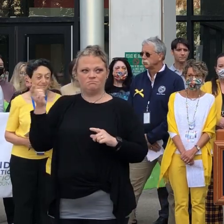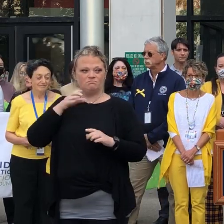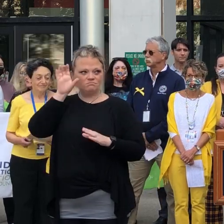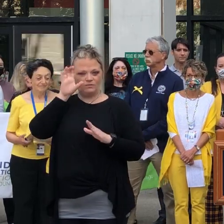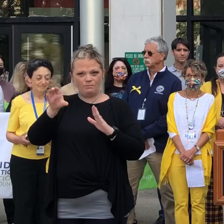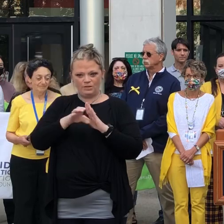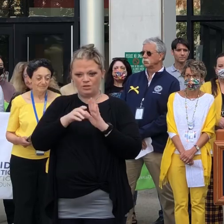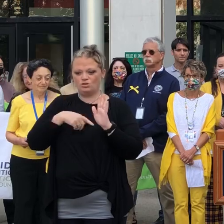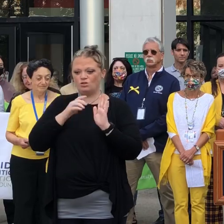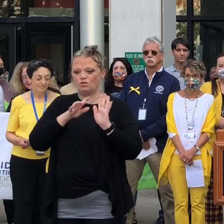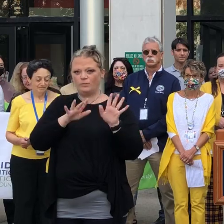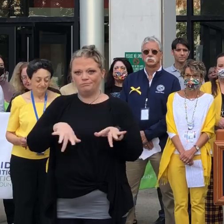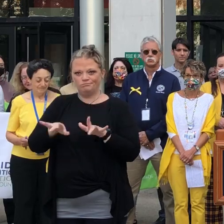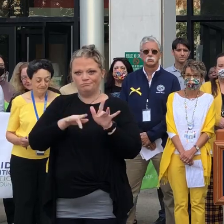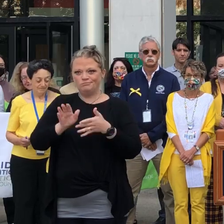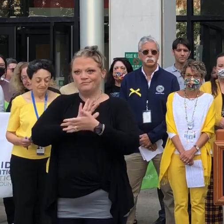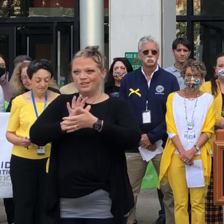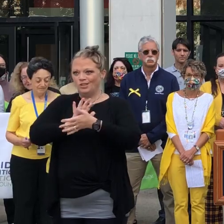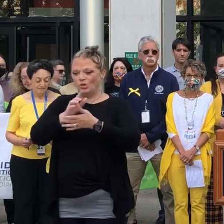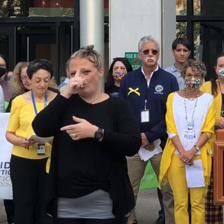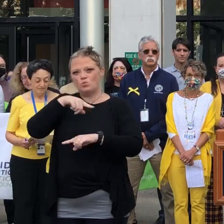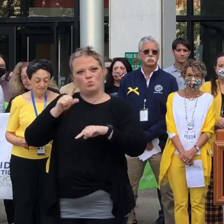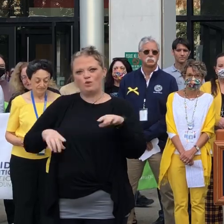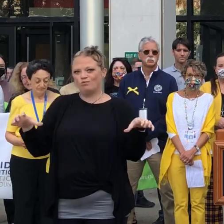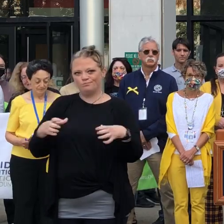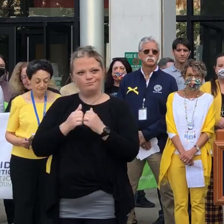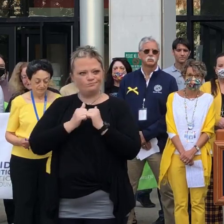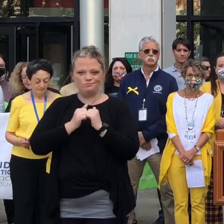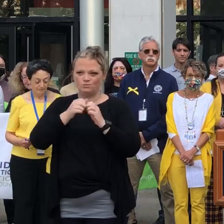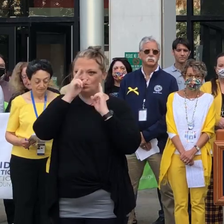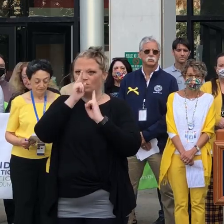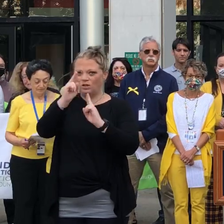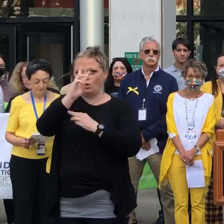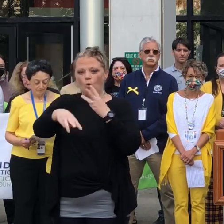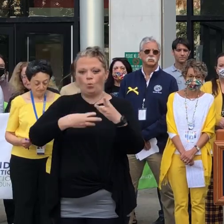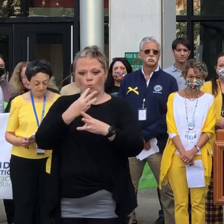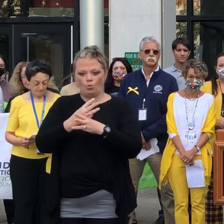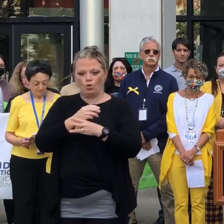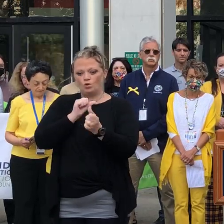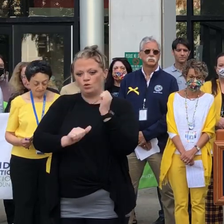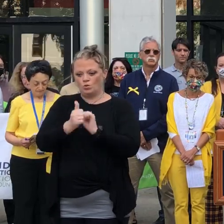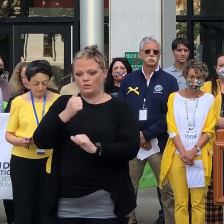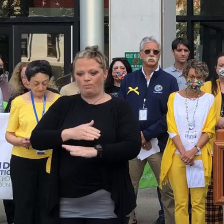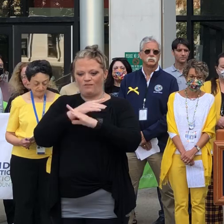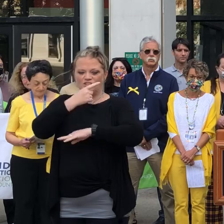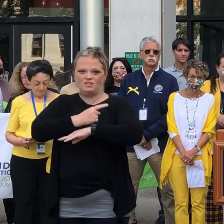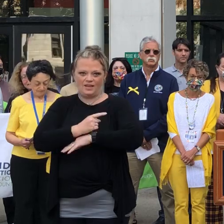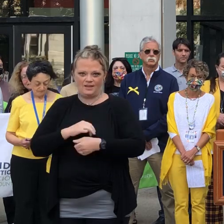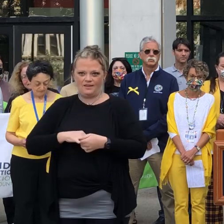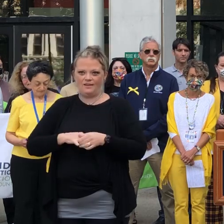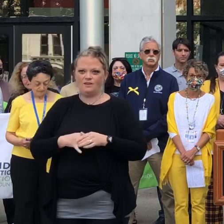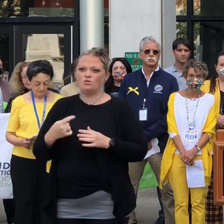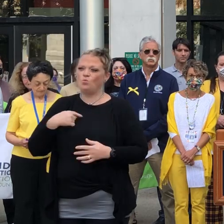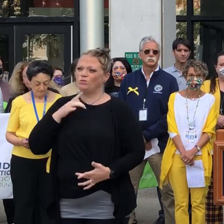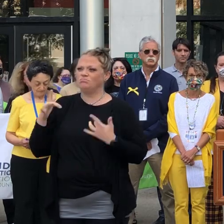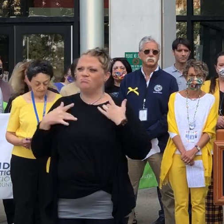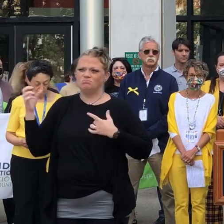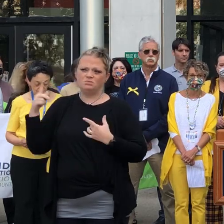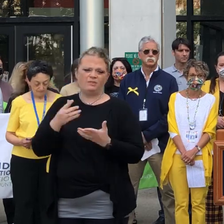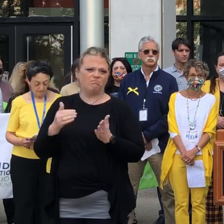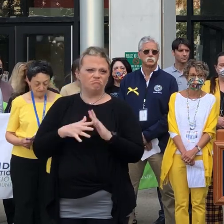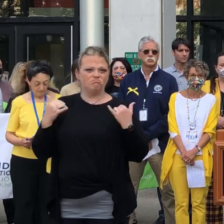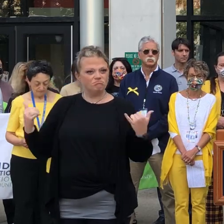to a video because we couldn't be together to honor World Suicide Prevention Day. So we're excited to be back with everyone